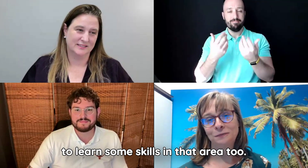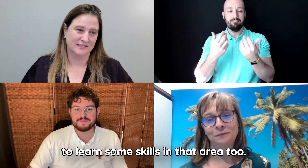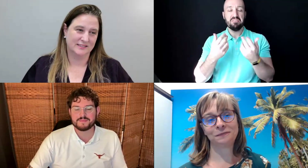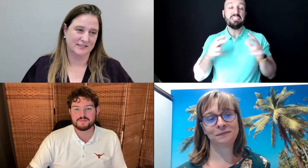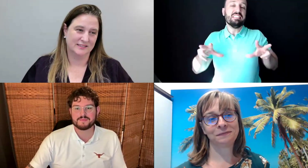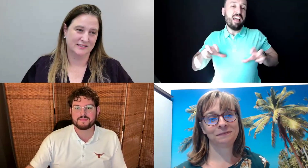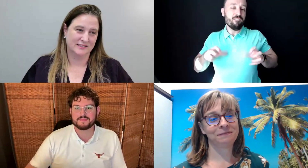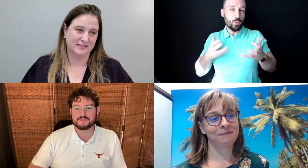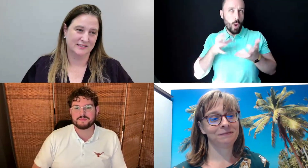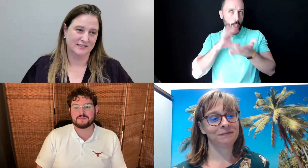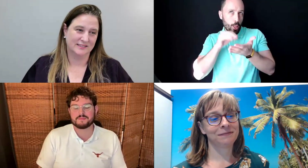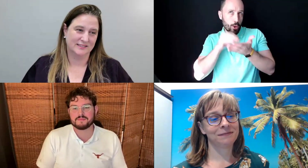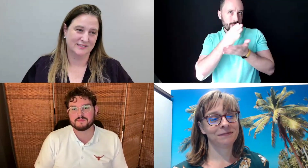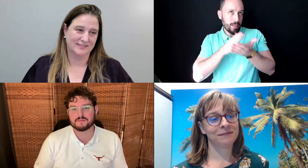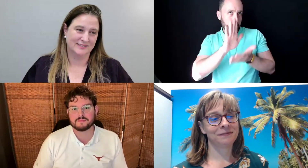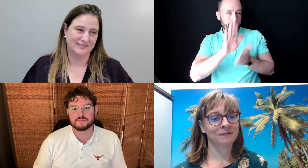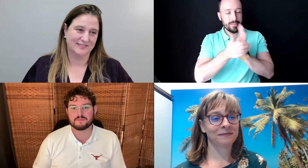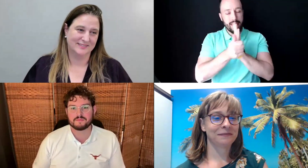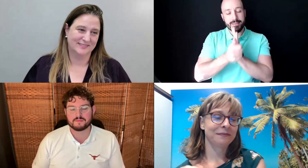too.